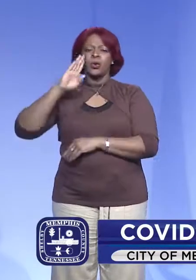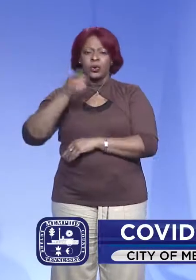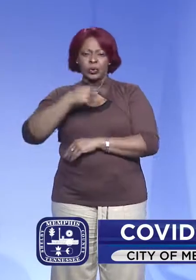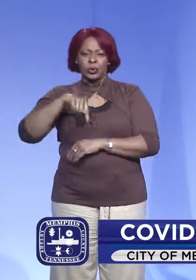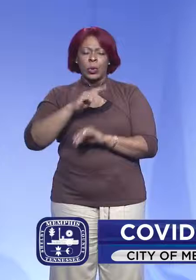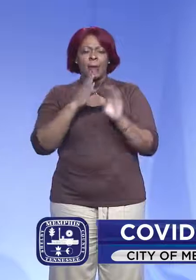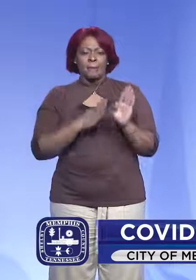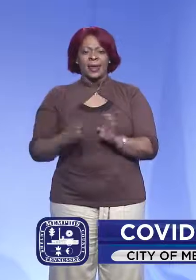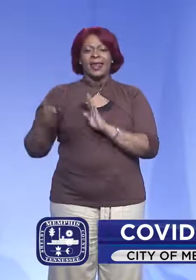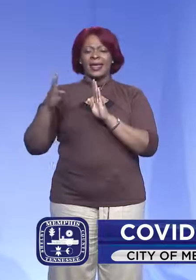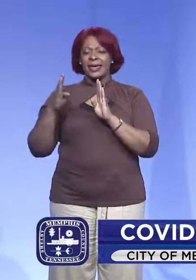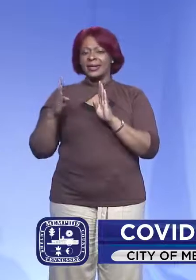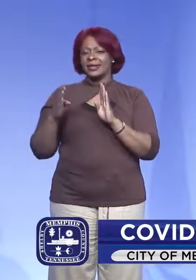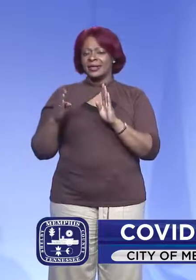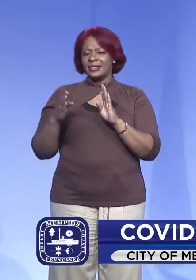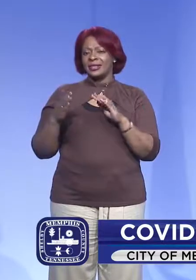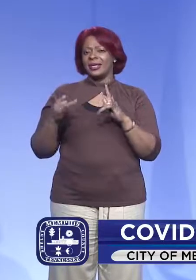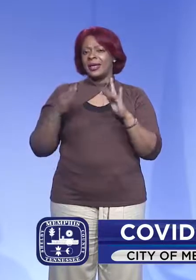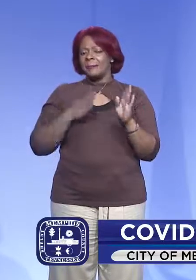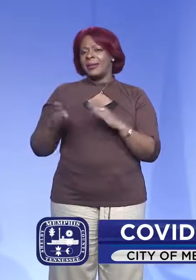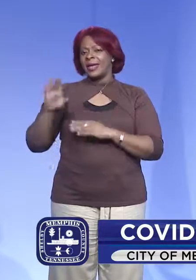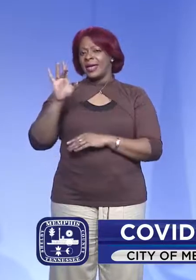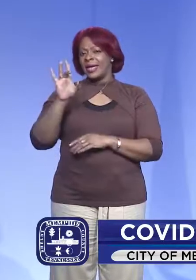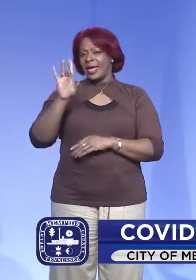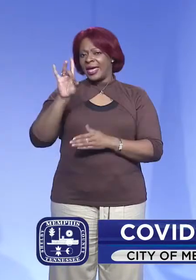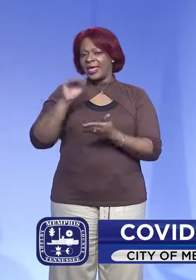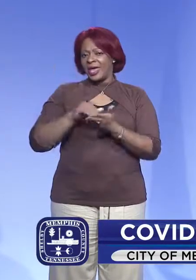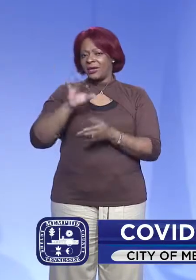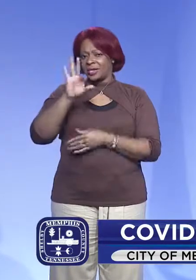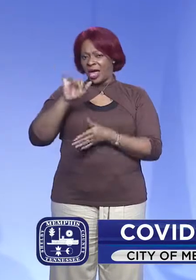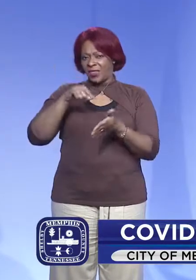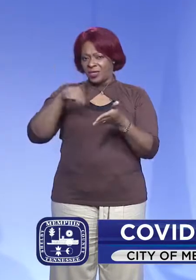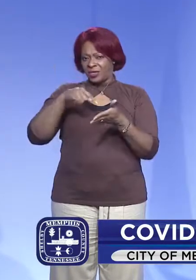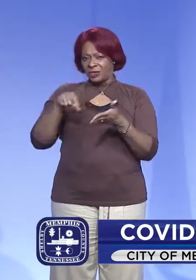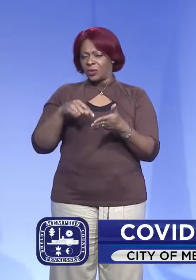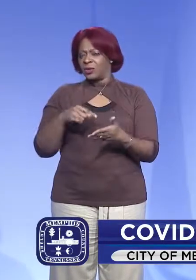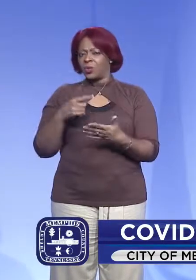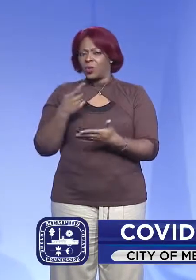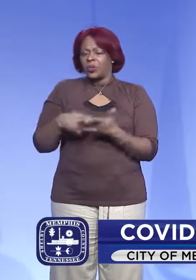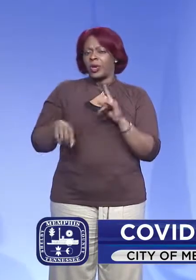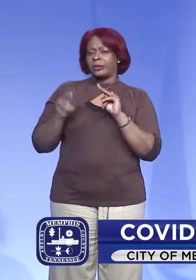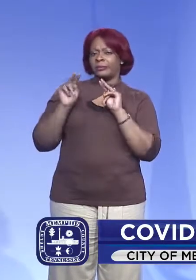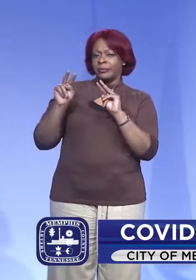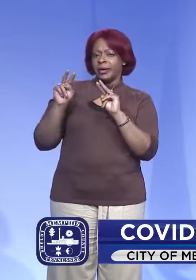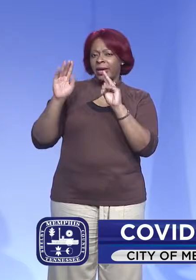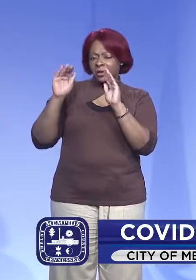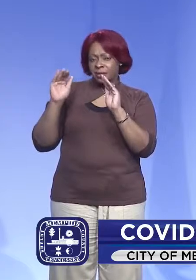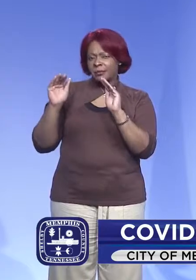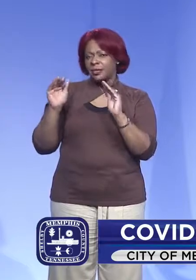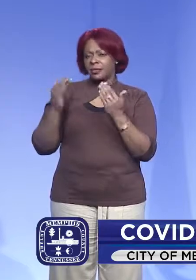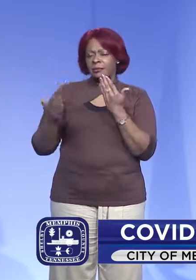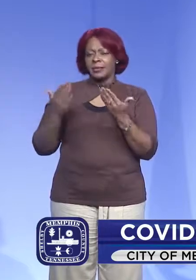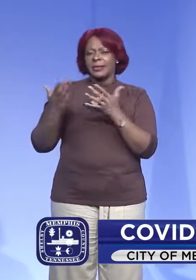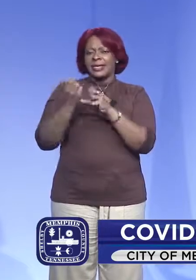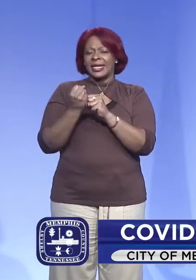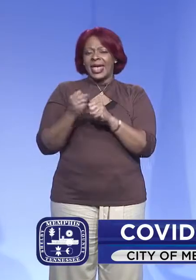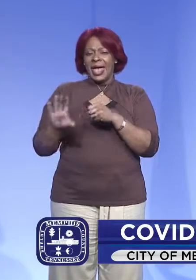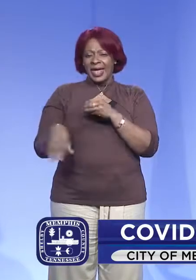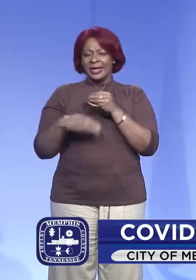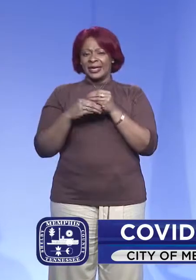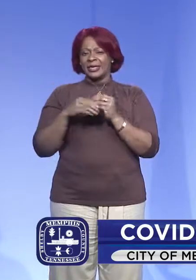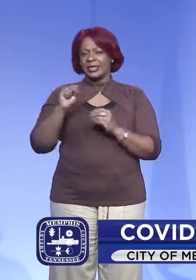all were planning on it being planned 8,900 this week, but what do you anticipate maybe getting